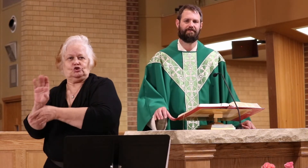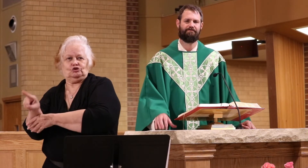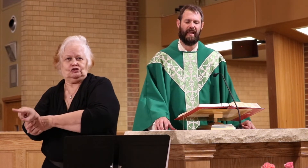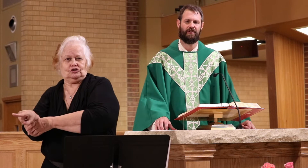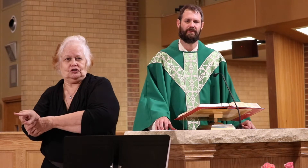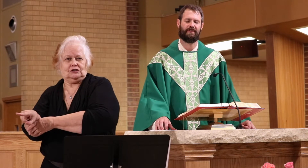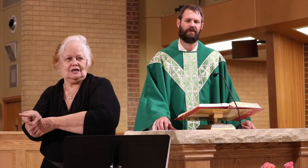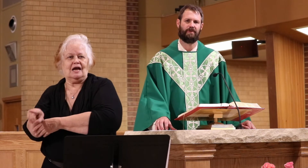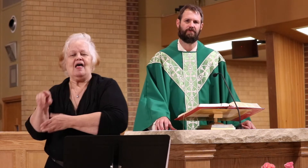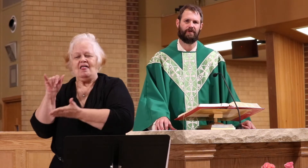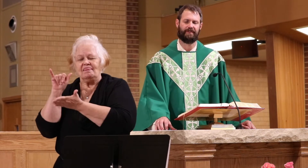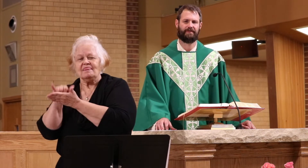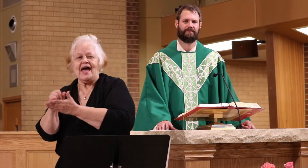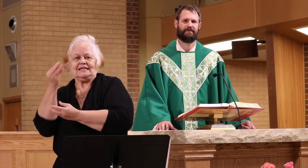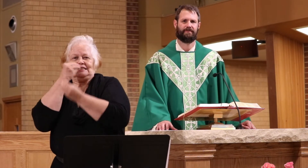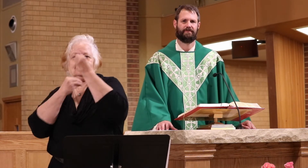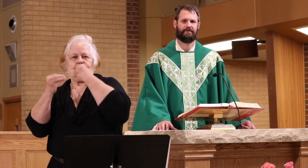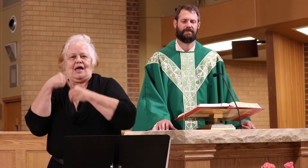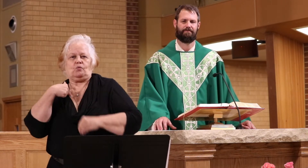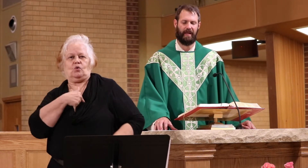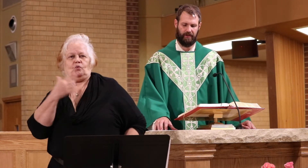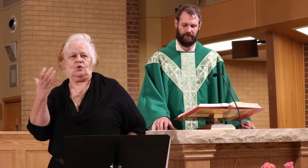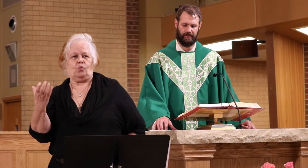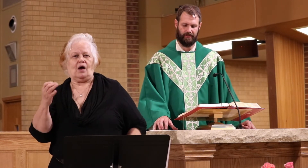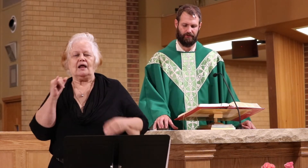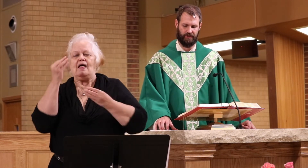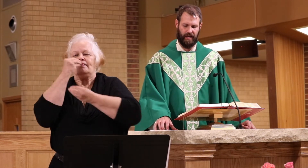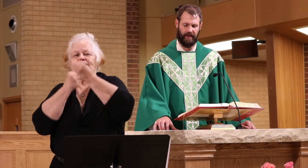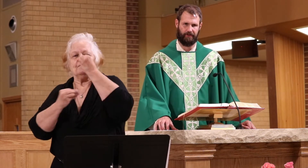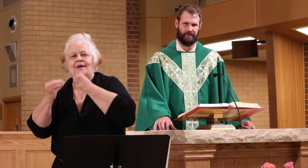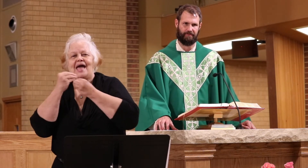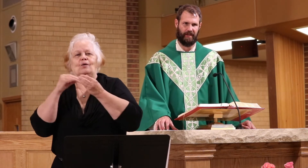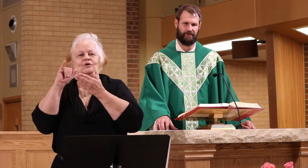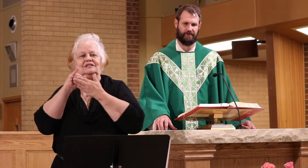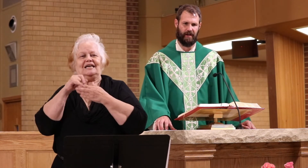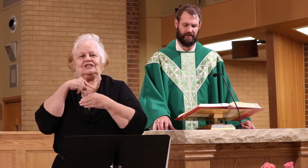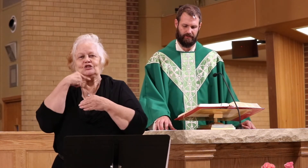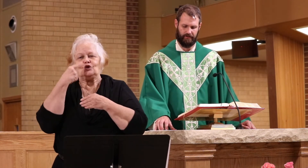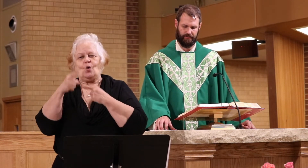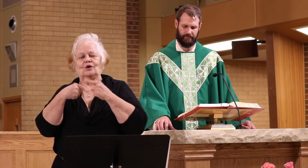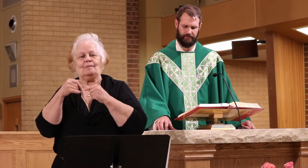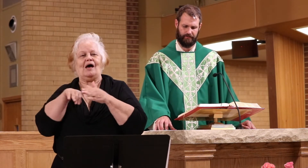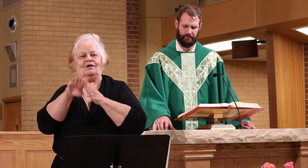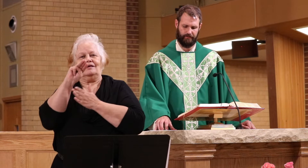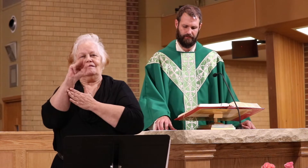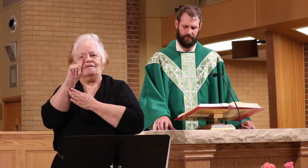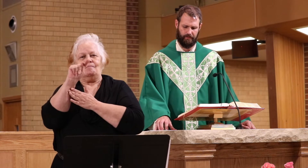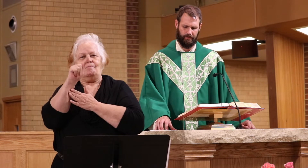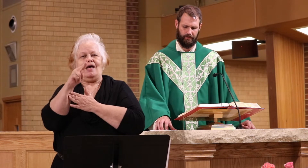This is the banquet that we want, the banquet that's foreshadowed in Matthew's gospel.